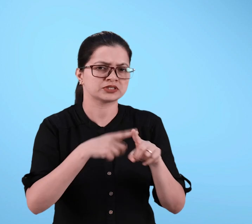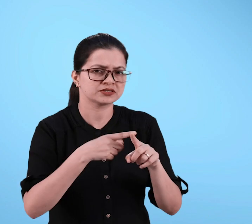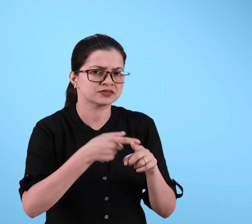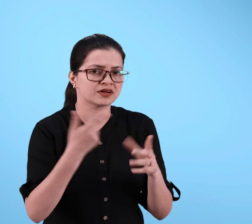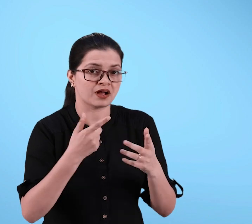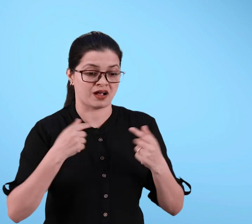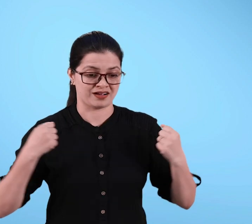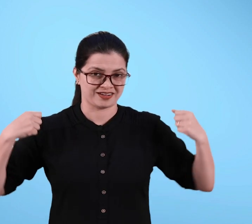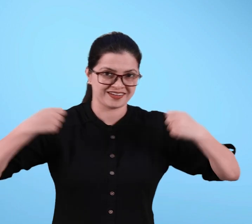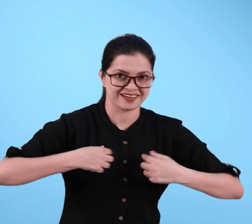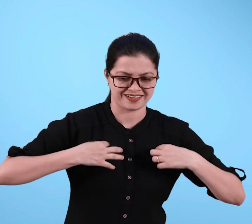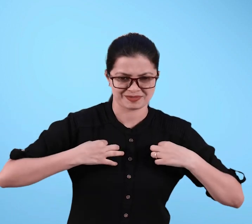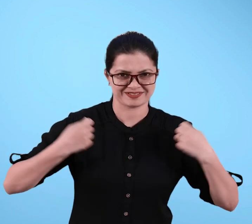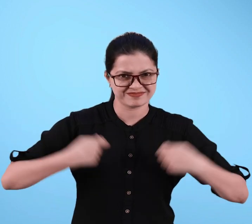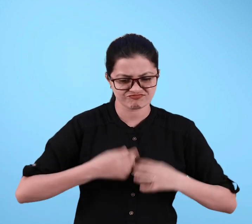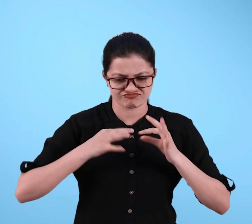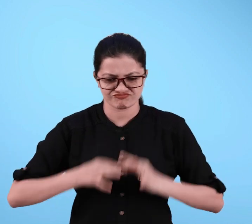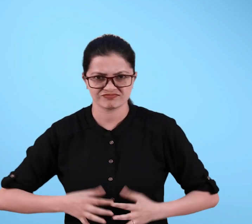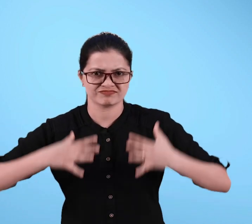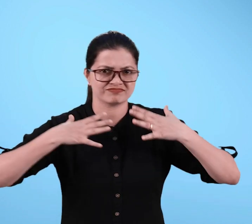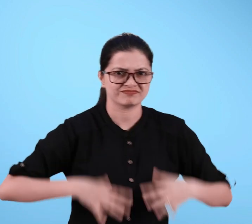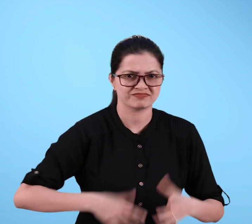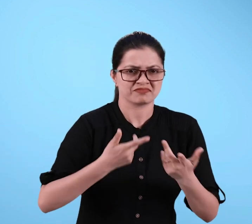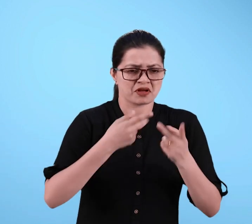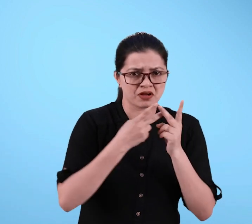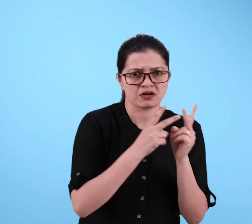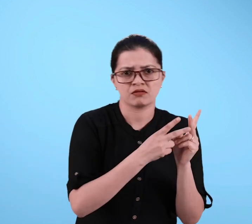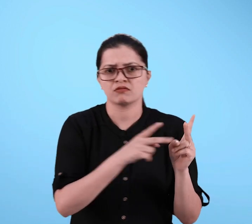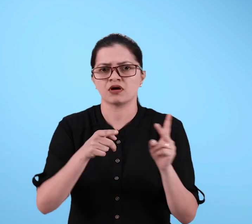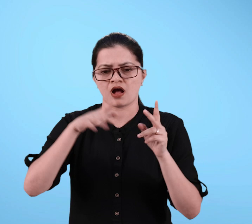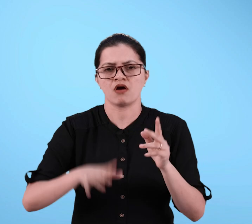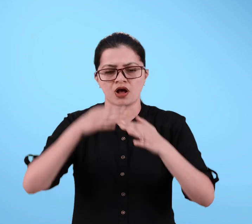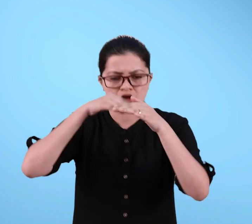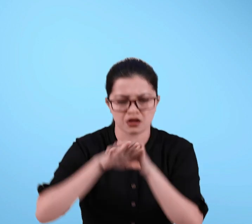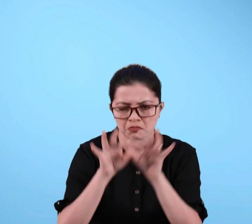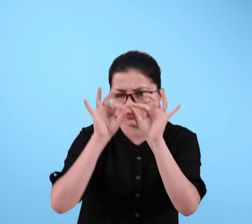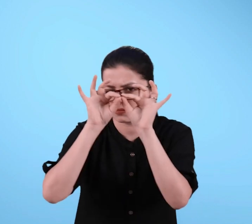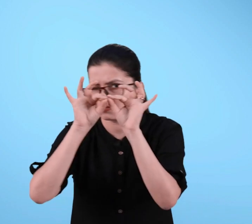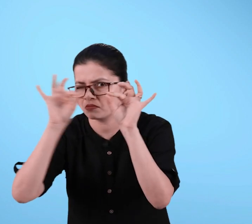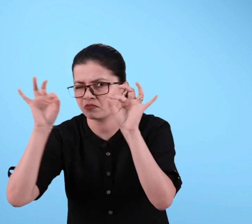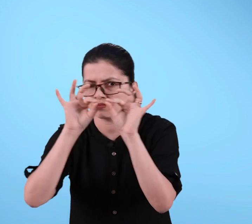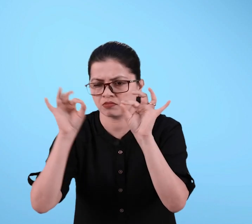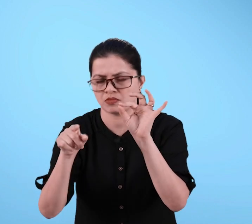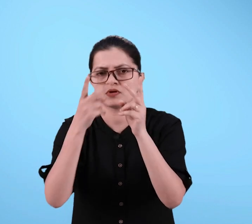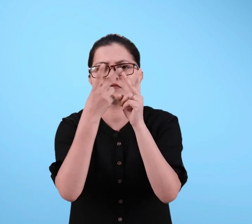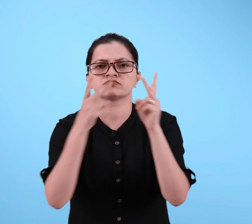Here is a picture of Paheli. She wants to know if you have seen any fabrics that are made of the